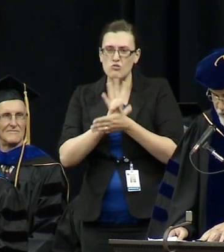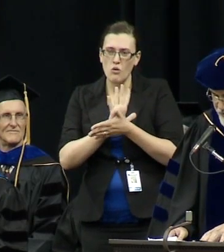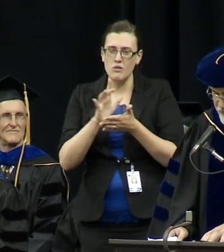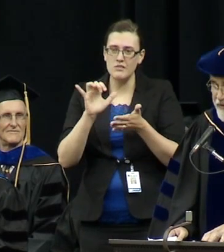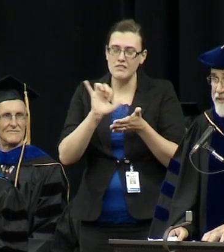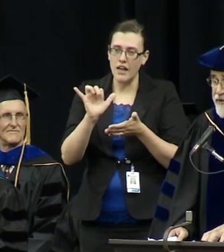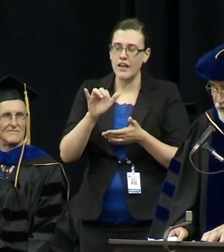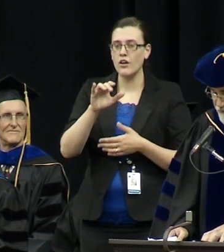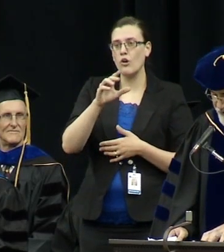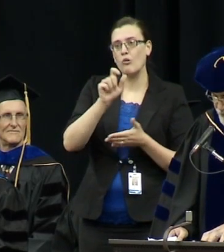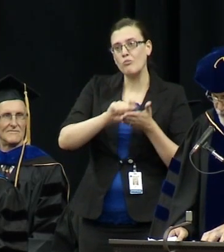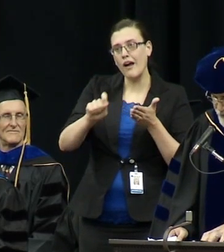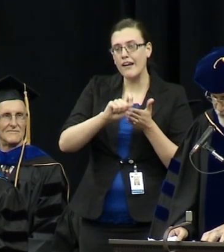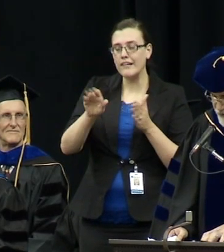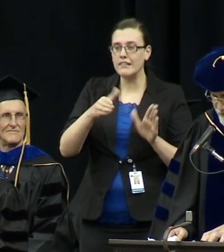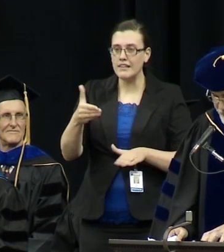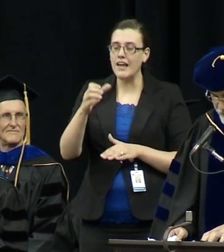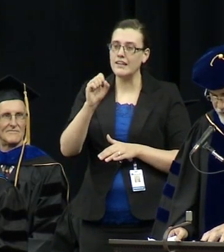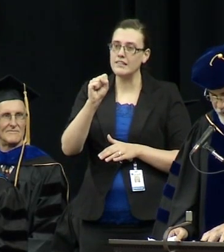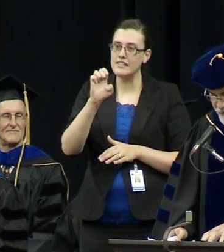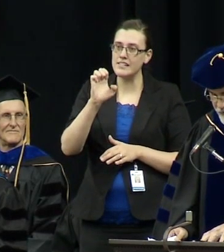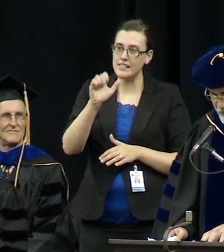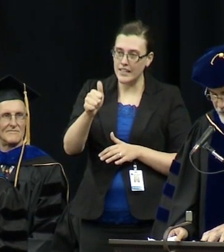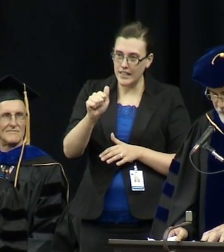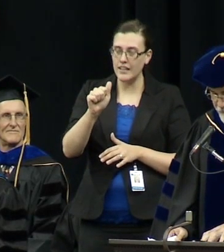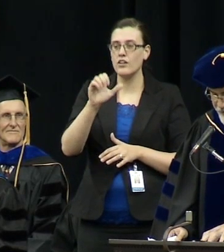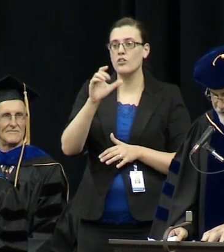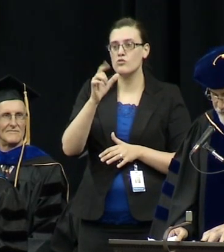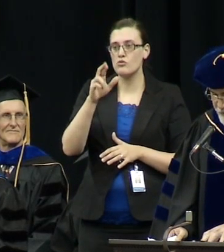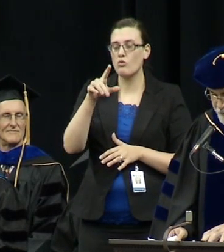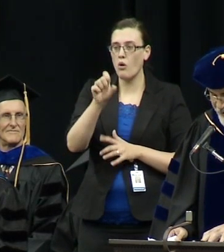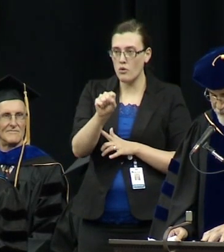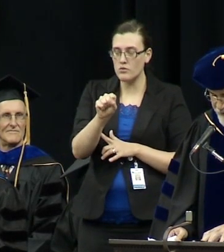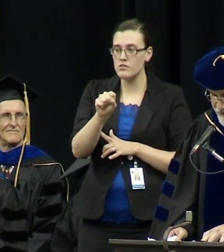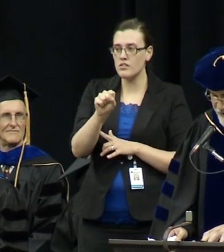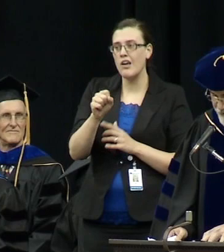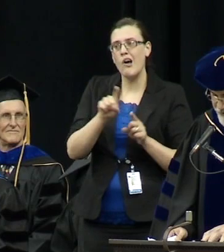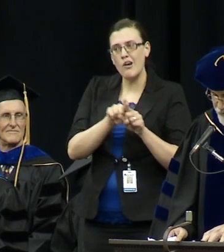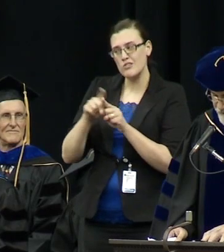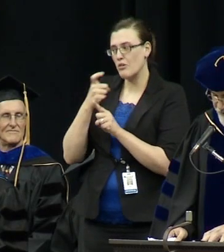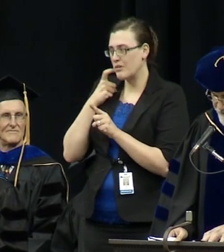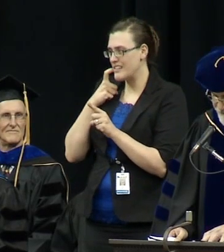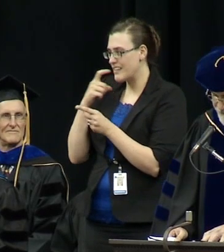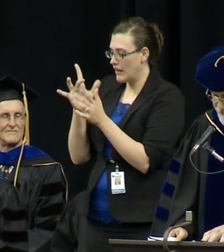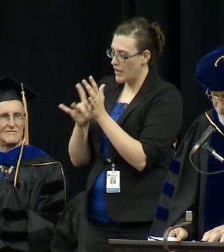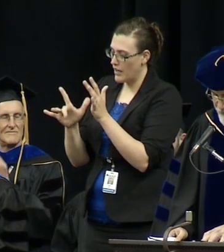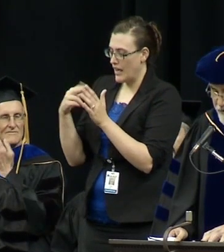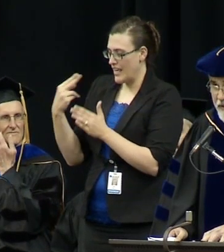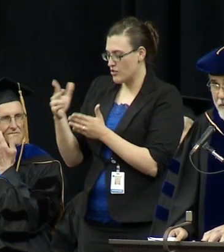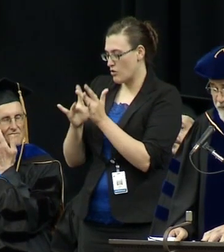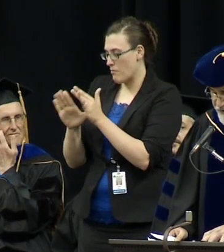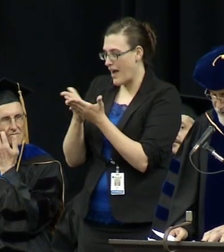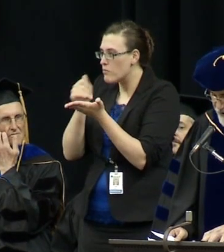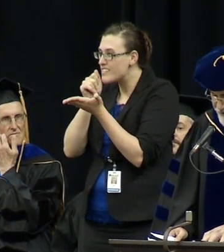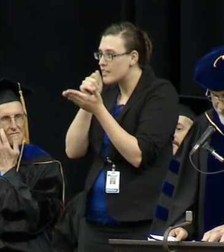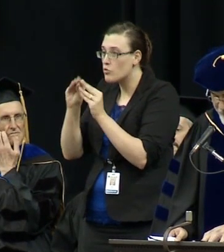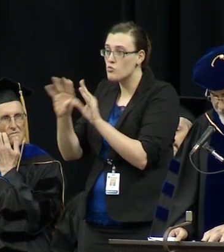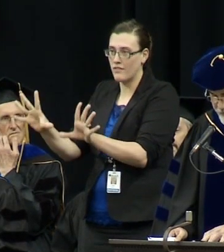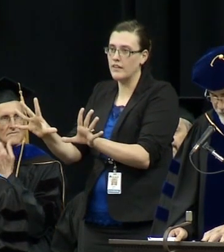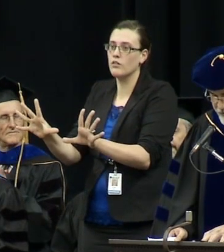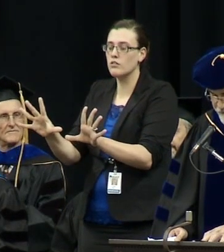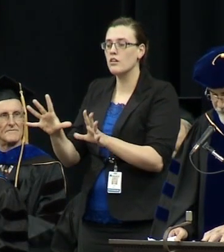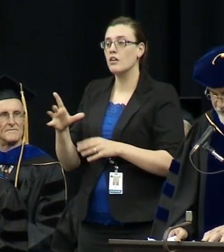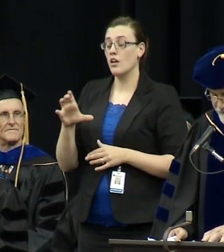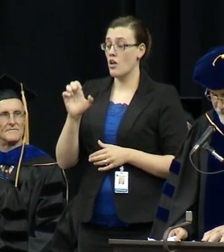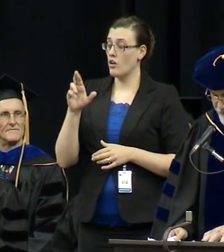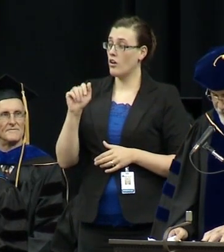and most recently served as a producer and contributor for History Bible Secrets Revealed. Professor Cargill came